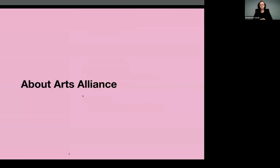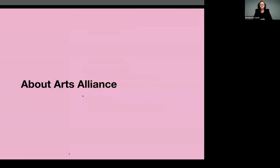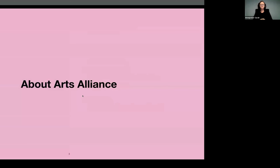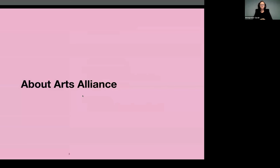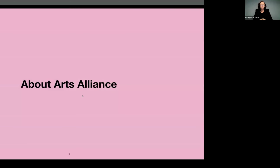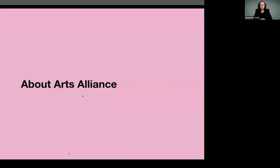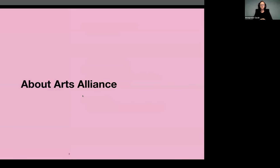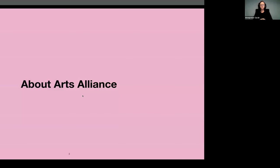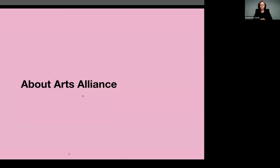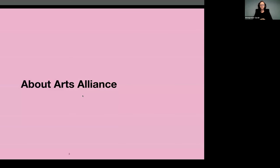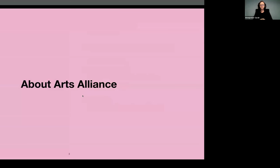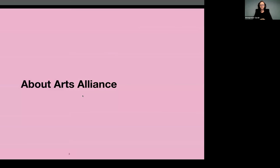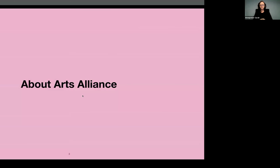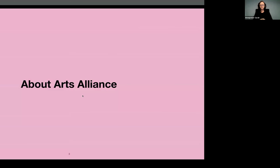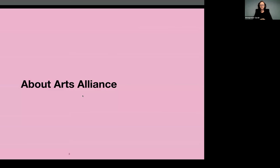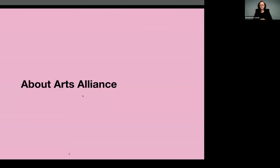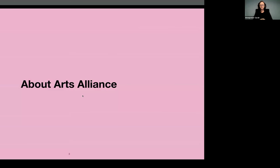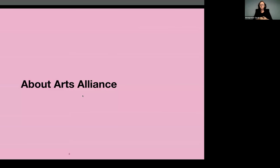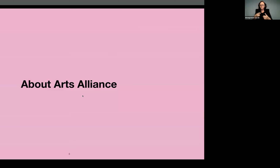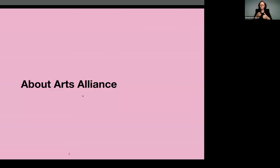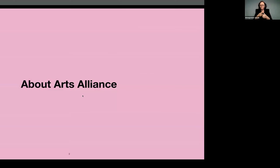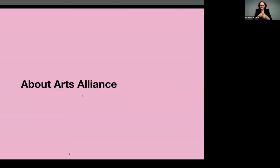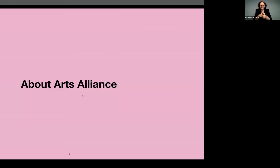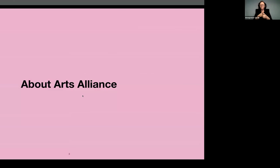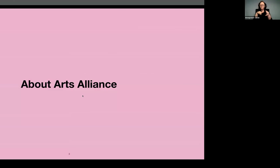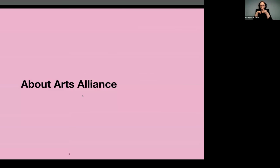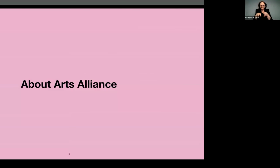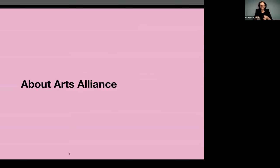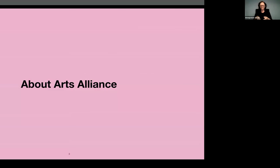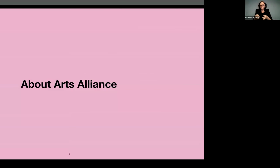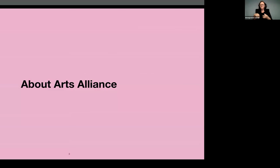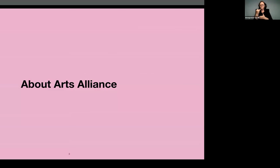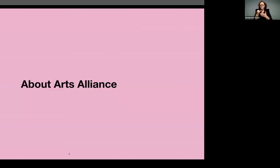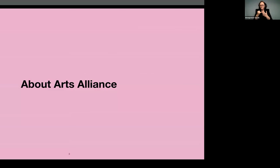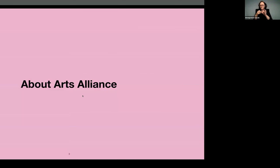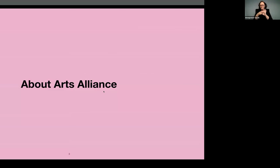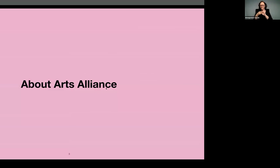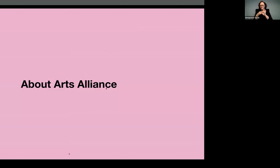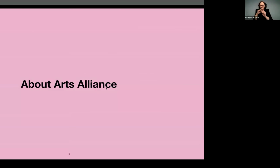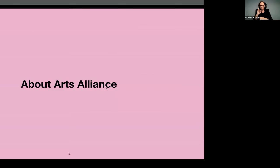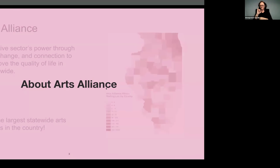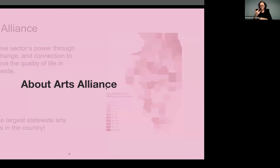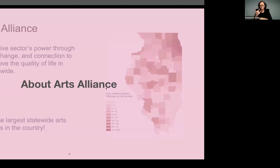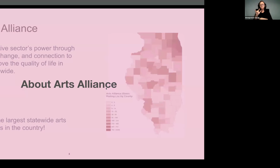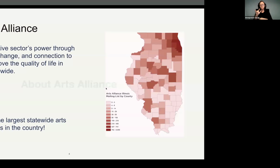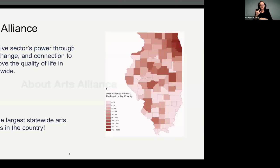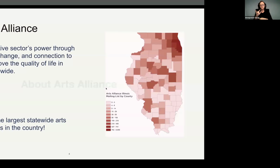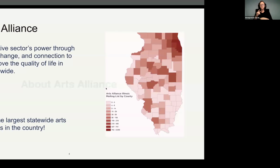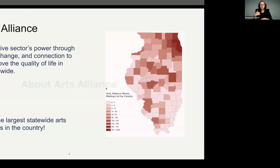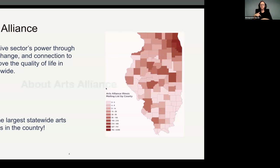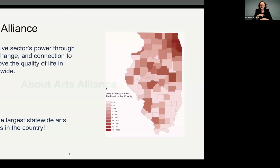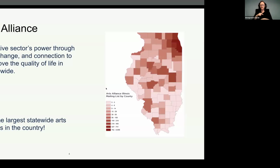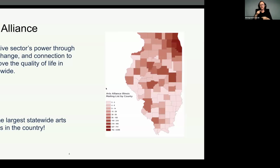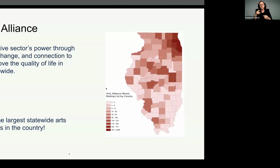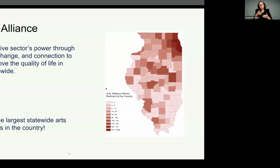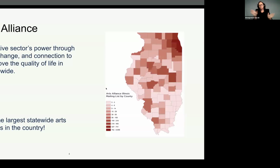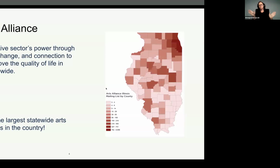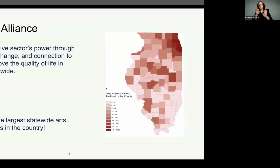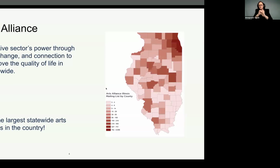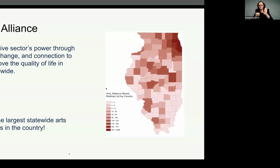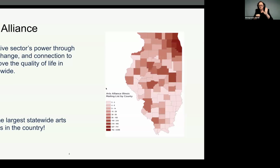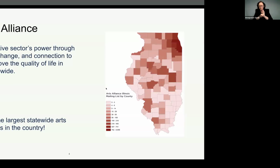Before we get into the presentations, a little bit about Arts Alliance Illinois. We are a statewide arts advocacy organization working